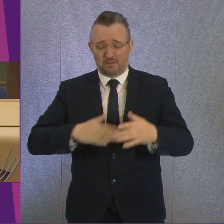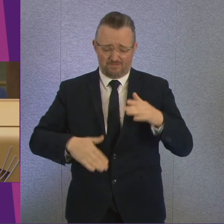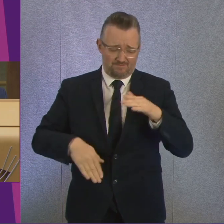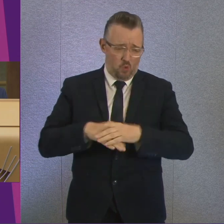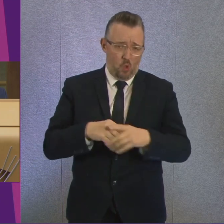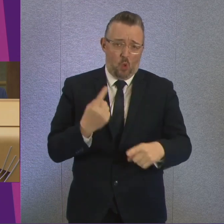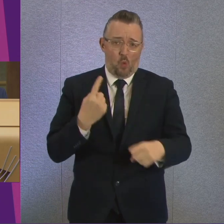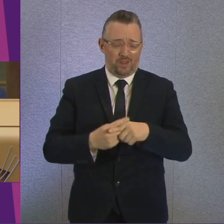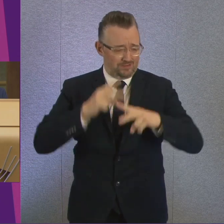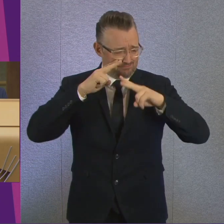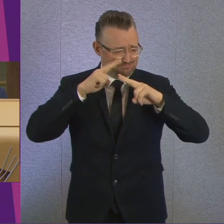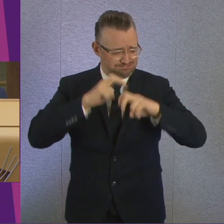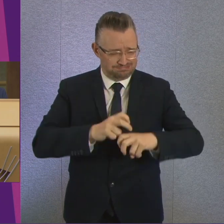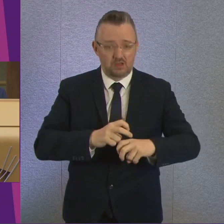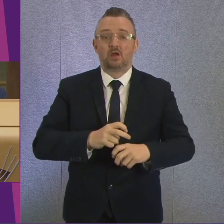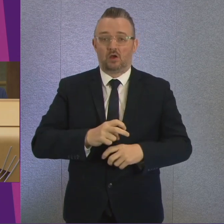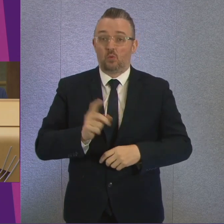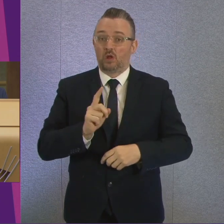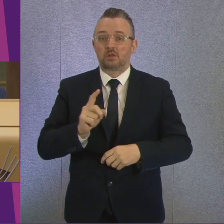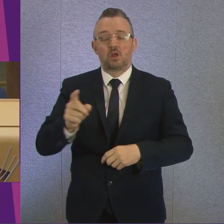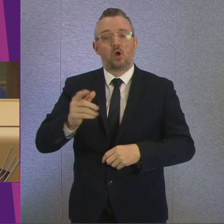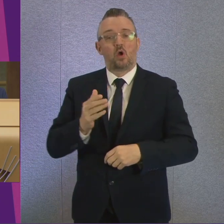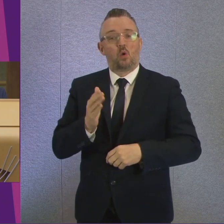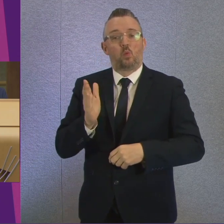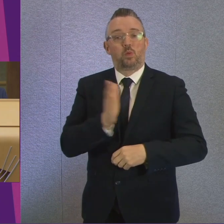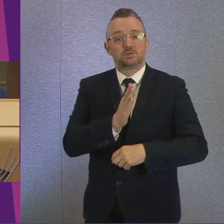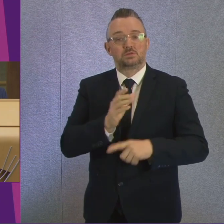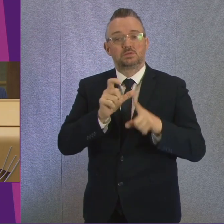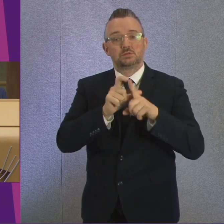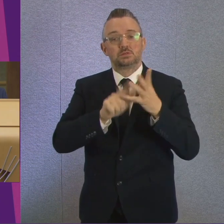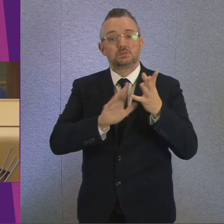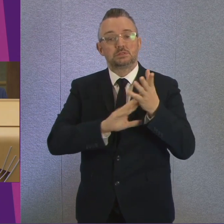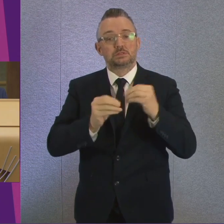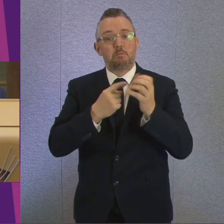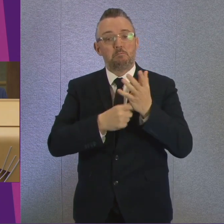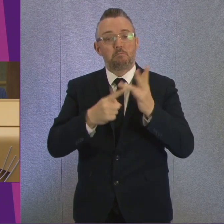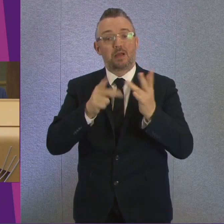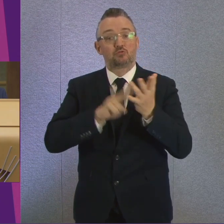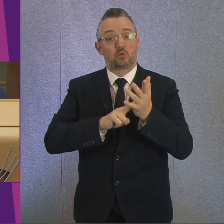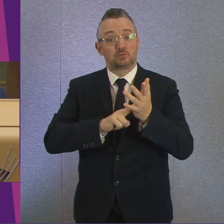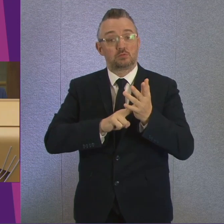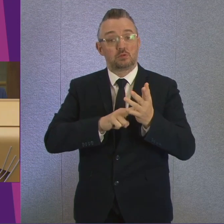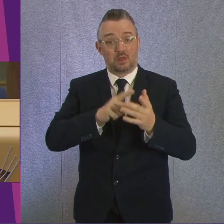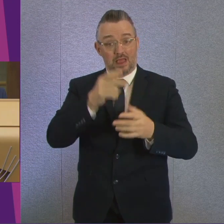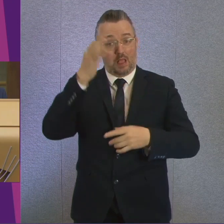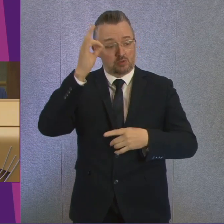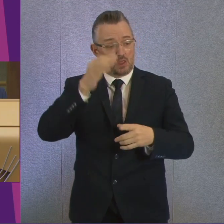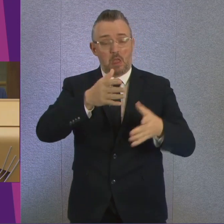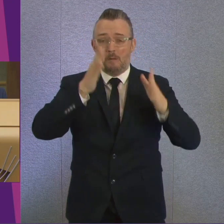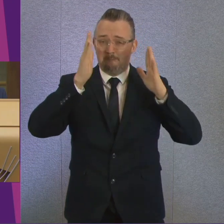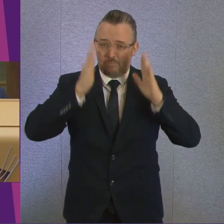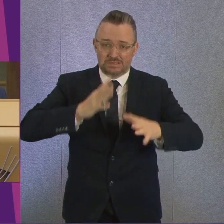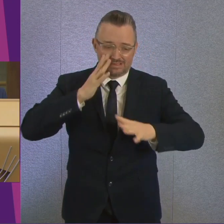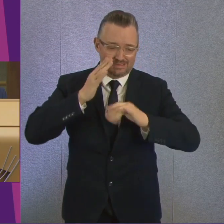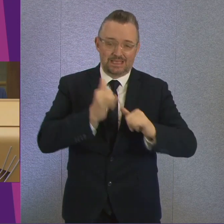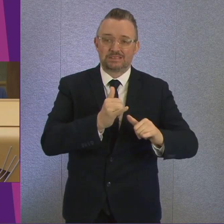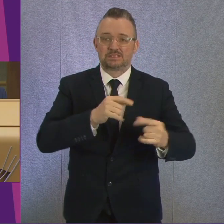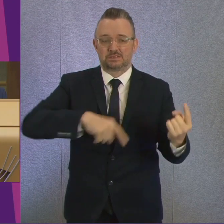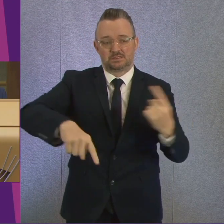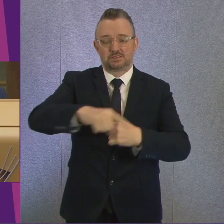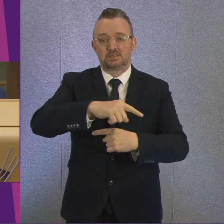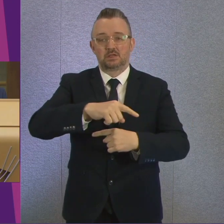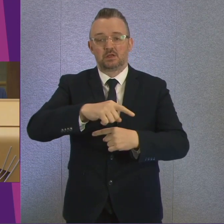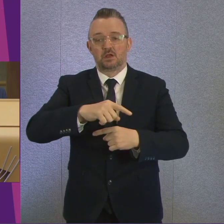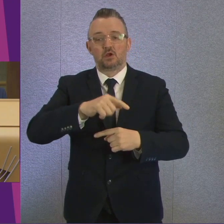and tell Western Berkshire Council that they must test their care home residents and not allow older people to